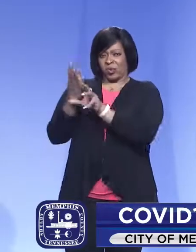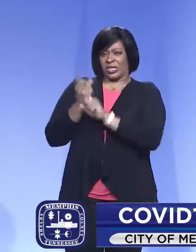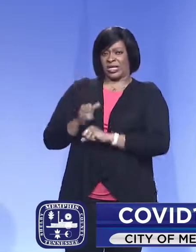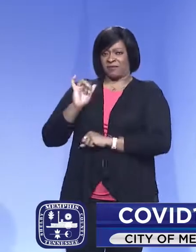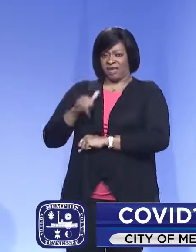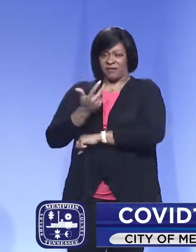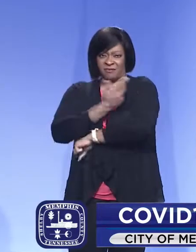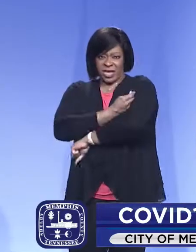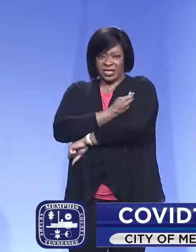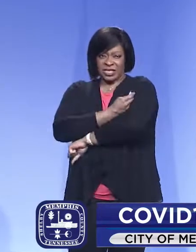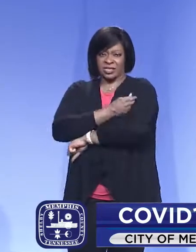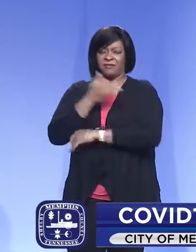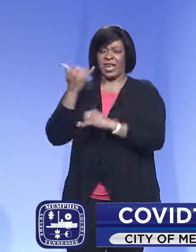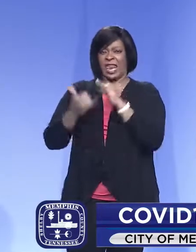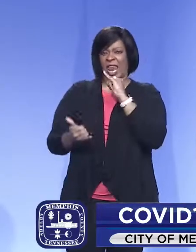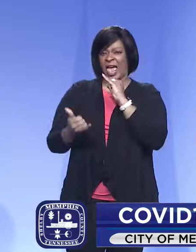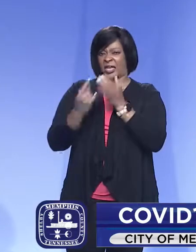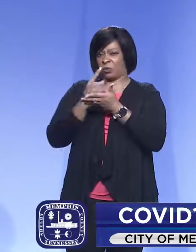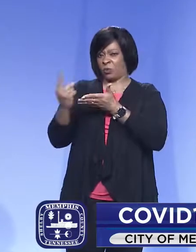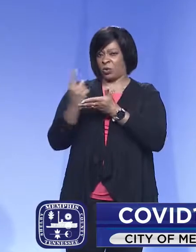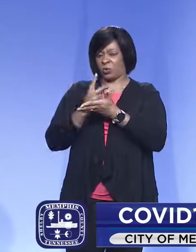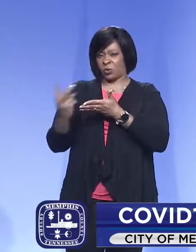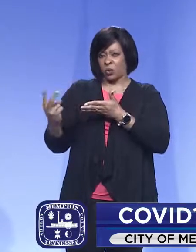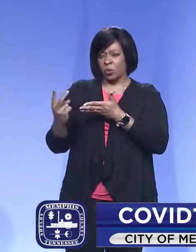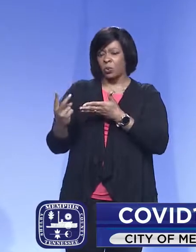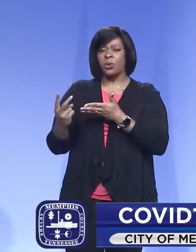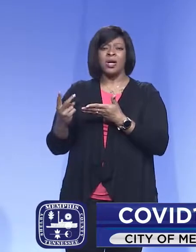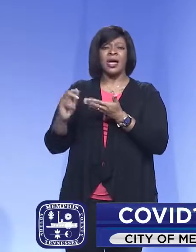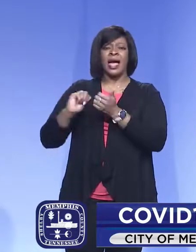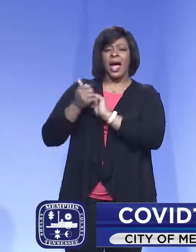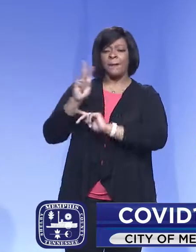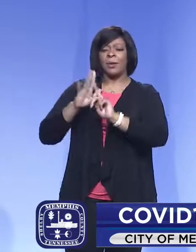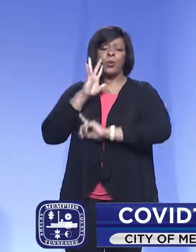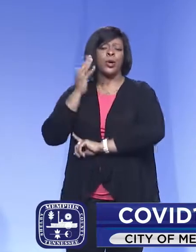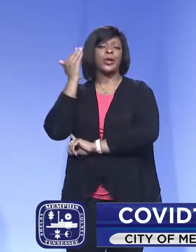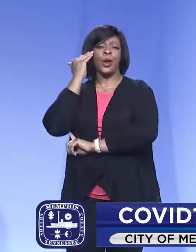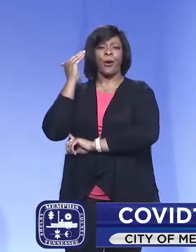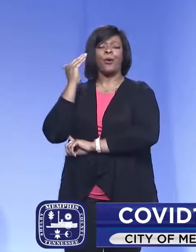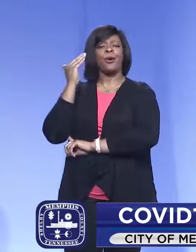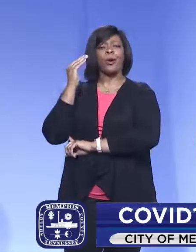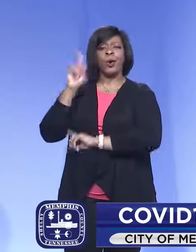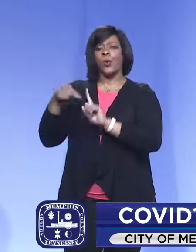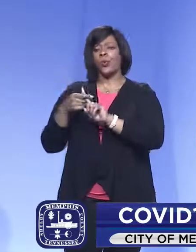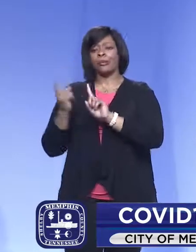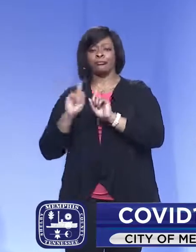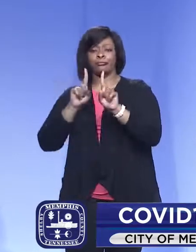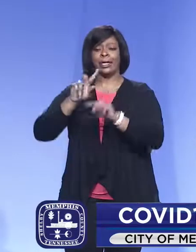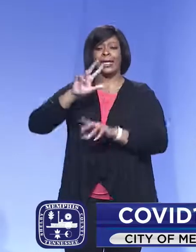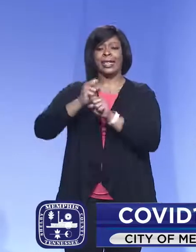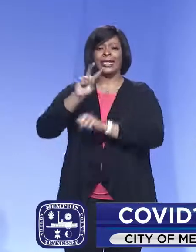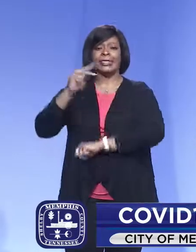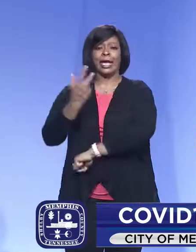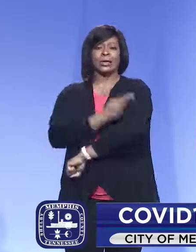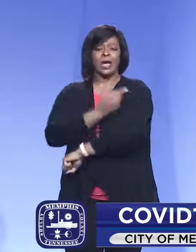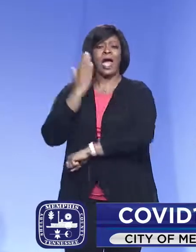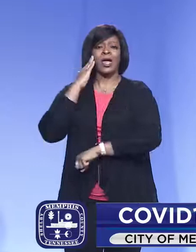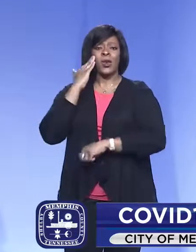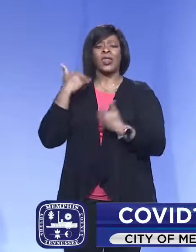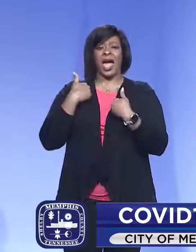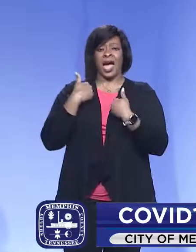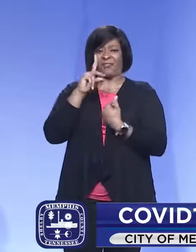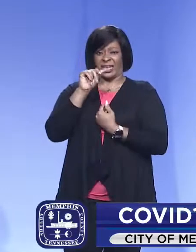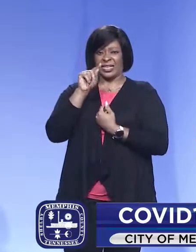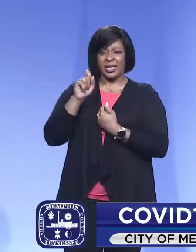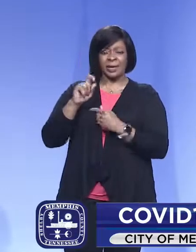that vaccine, over the last week or so? And how will people know, when to go receive that second dose? I know they got a date,